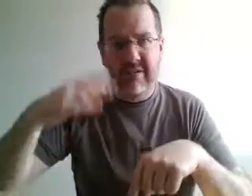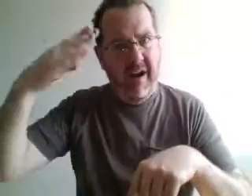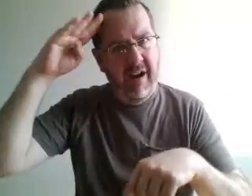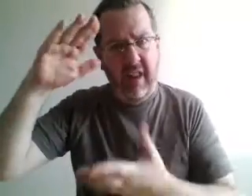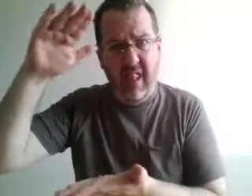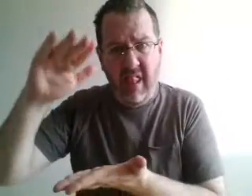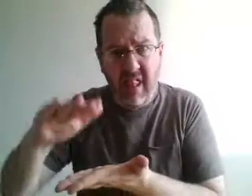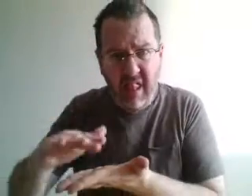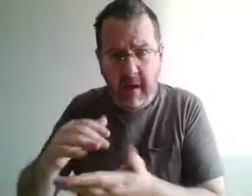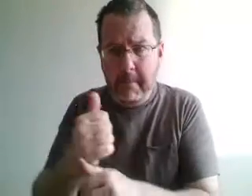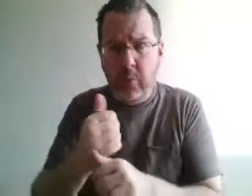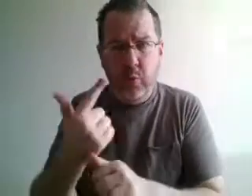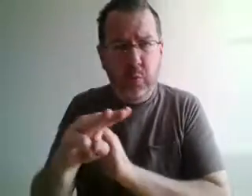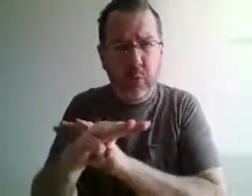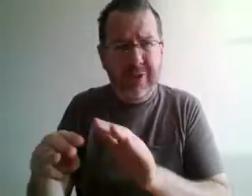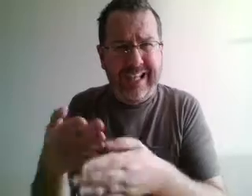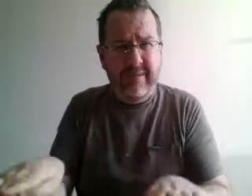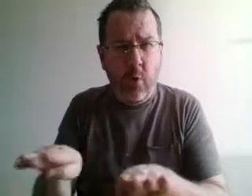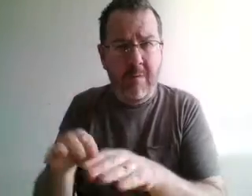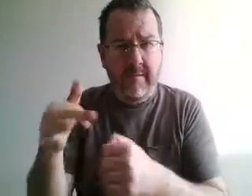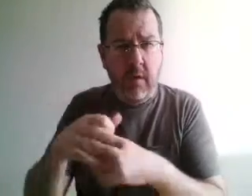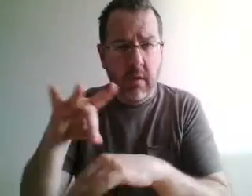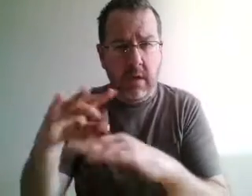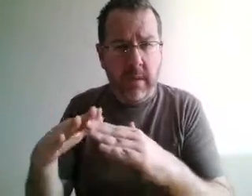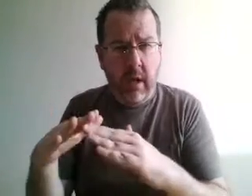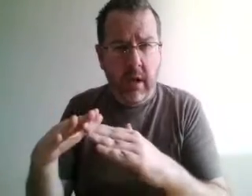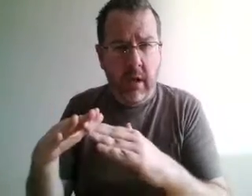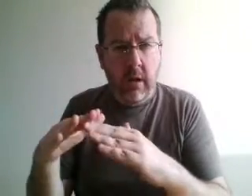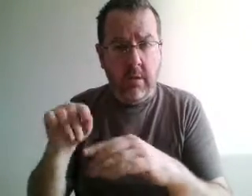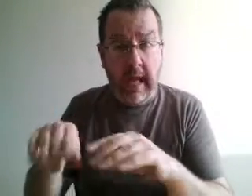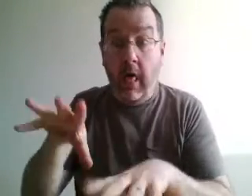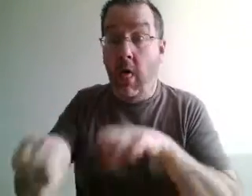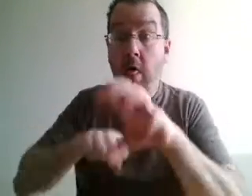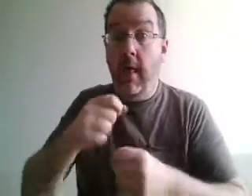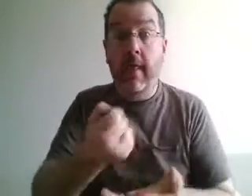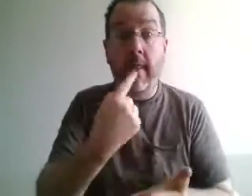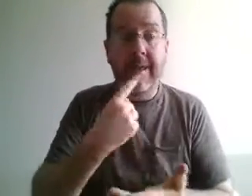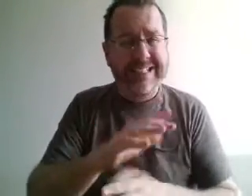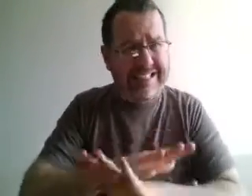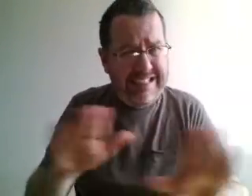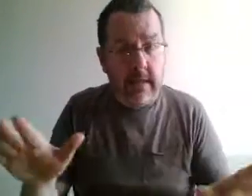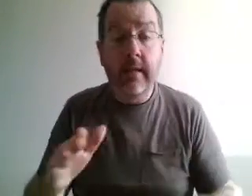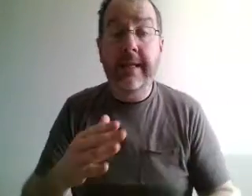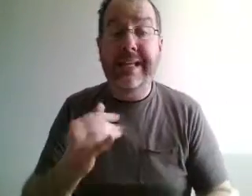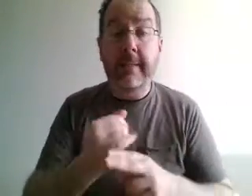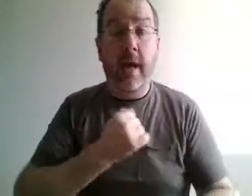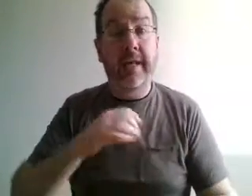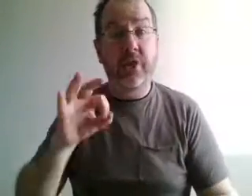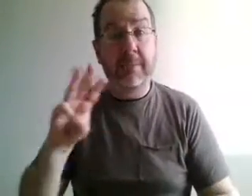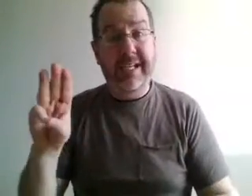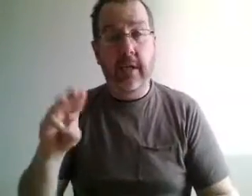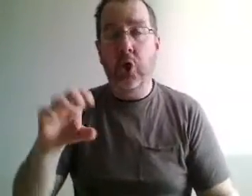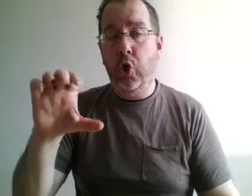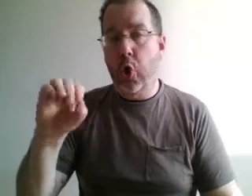2 months for our hospital stocks. And in general practice where I work, Comoxiclave is not